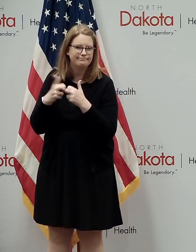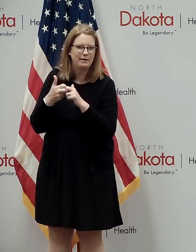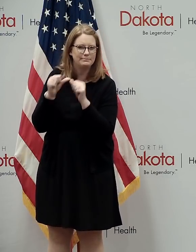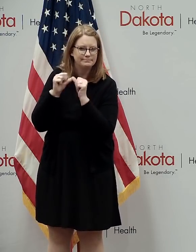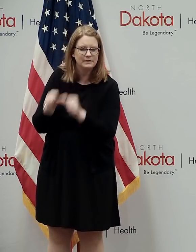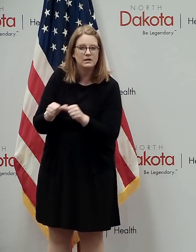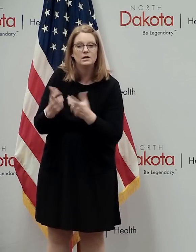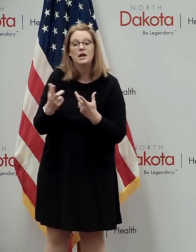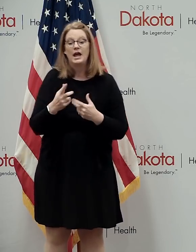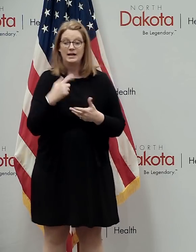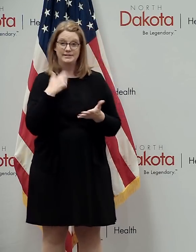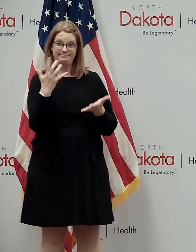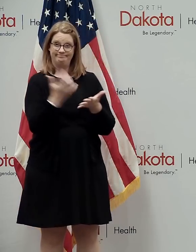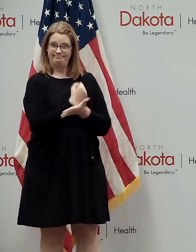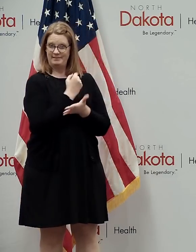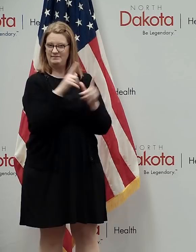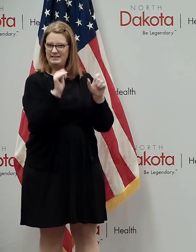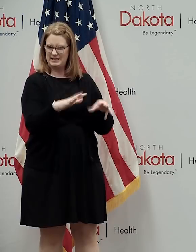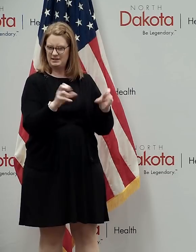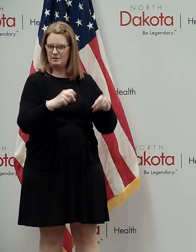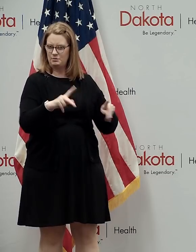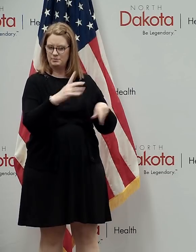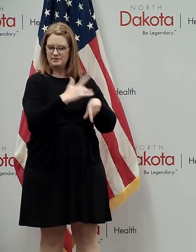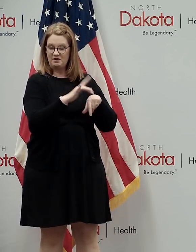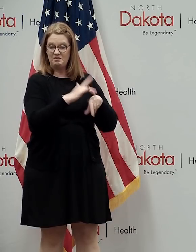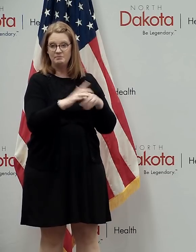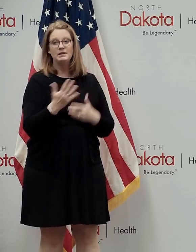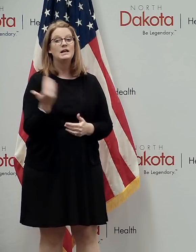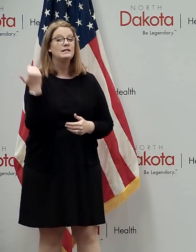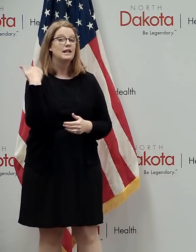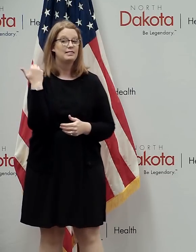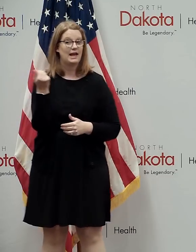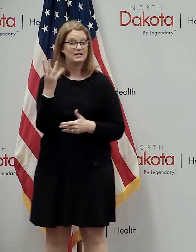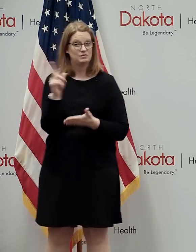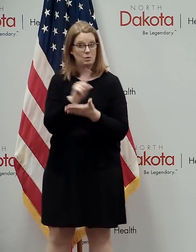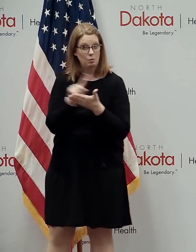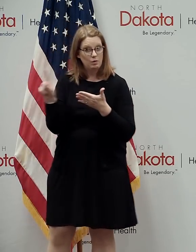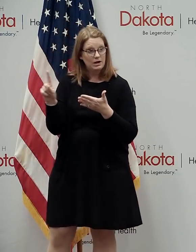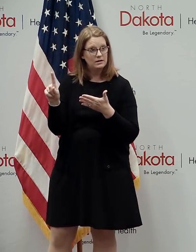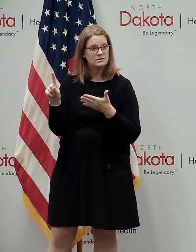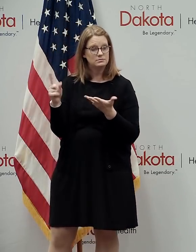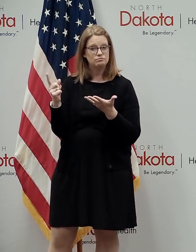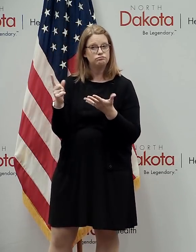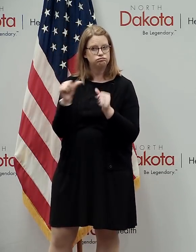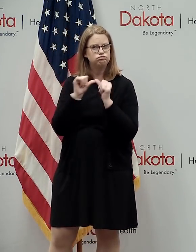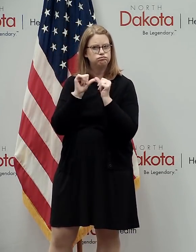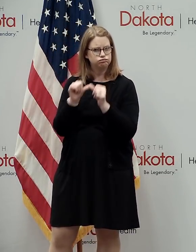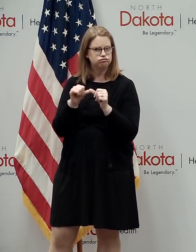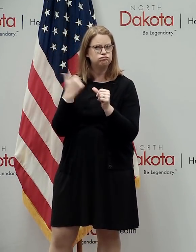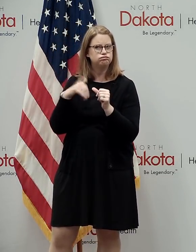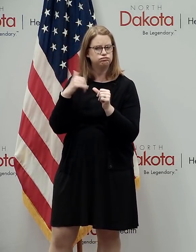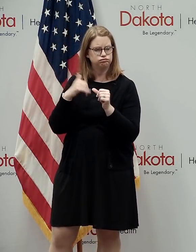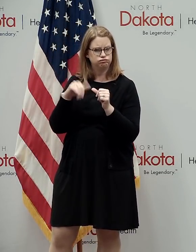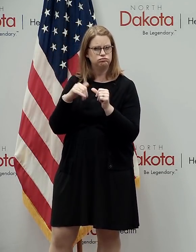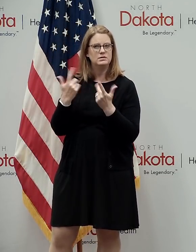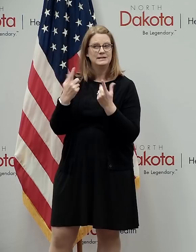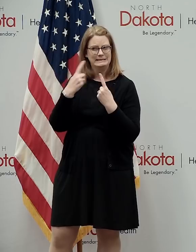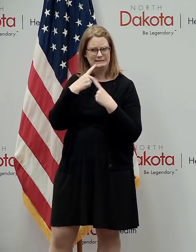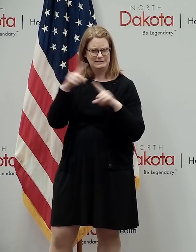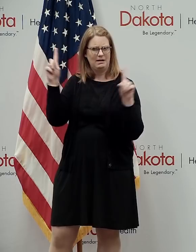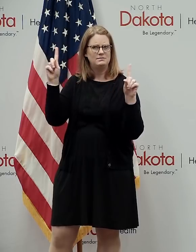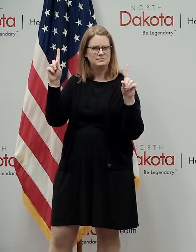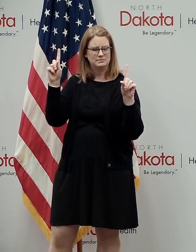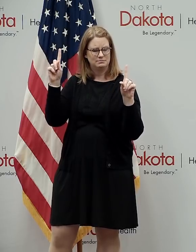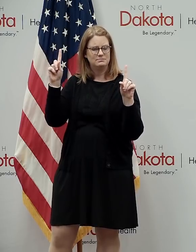it's available. And of course, over the last couple of weeks since our last press briefing, we've continued to have great success in terms